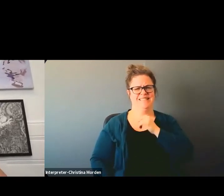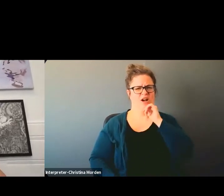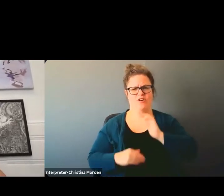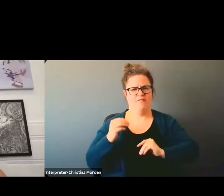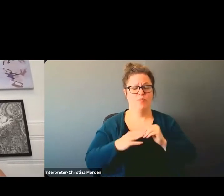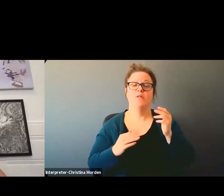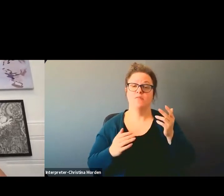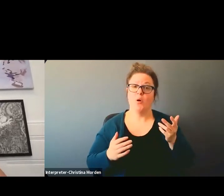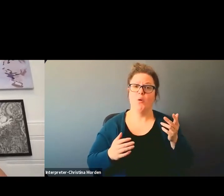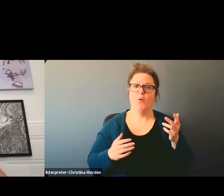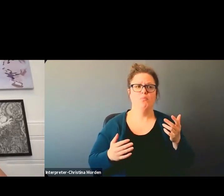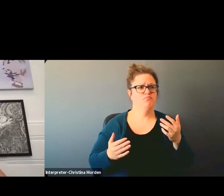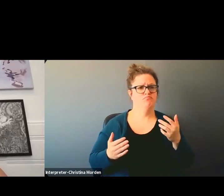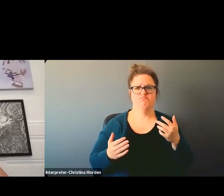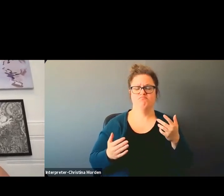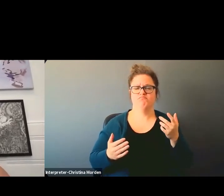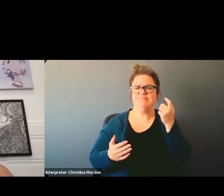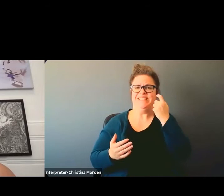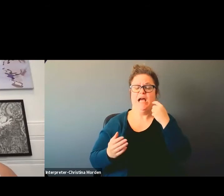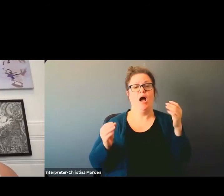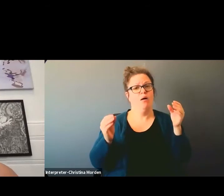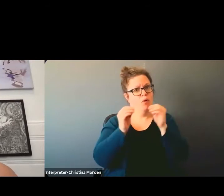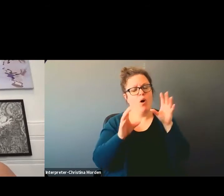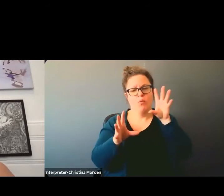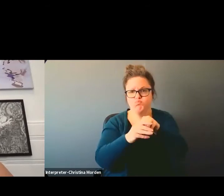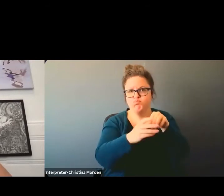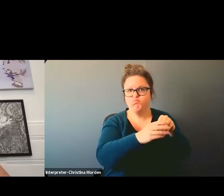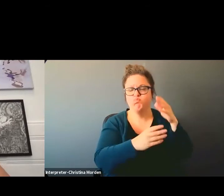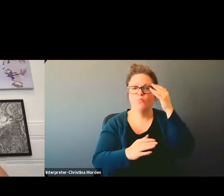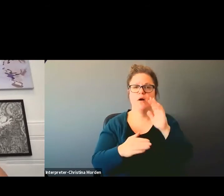able to participate so much more with all this online content.